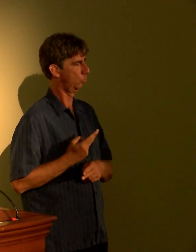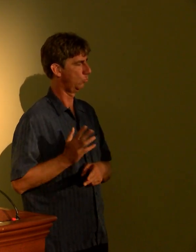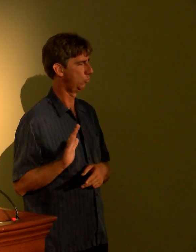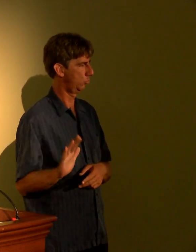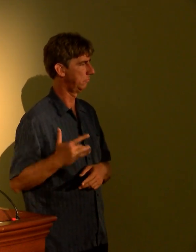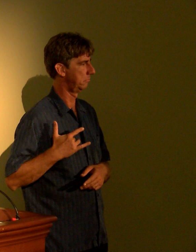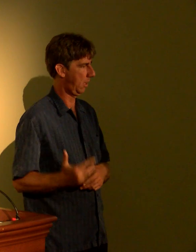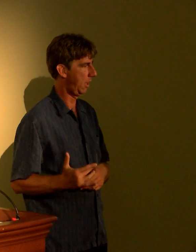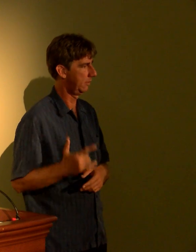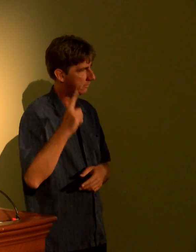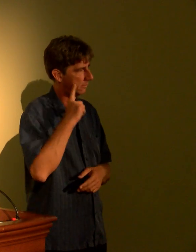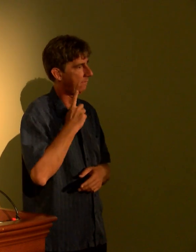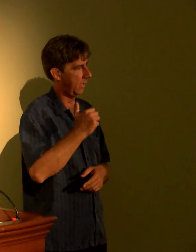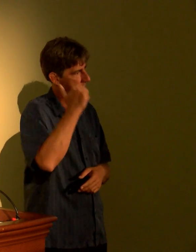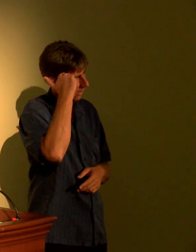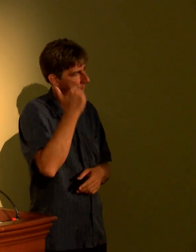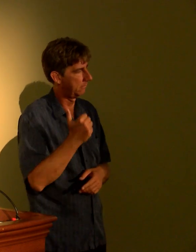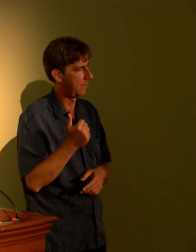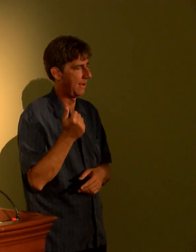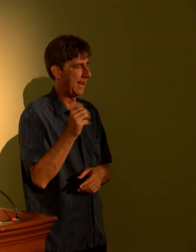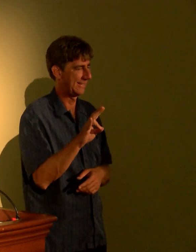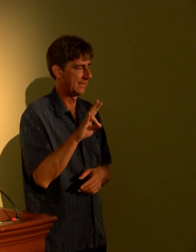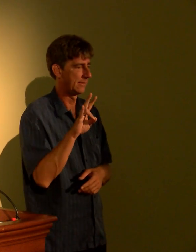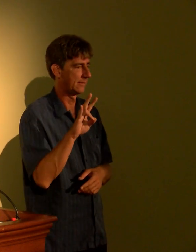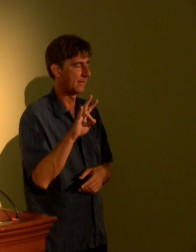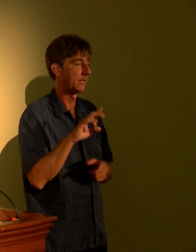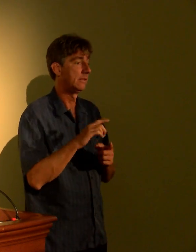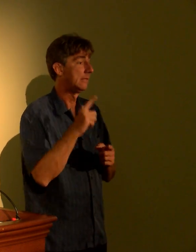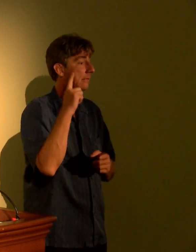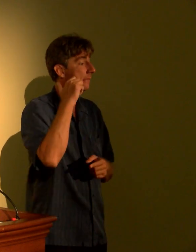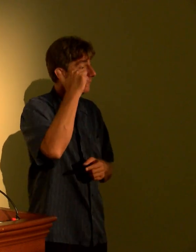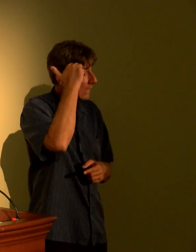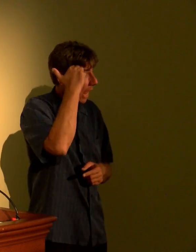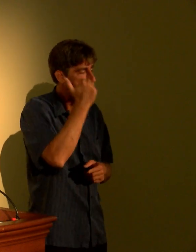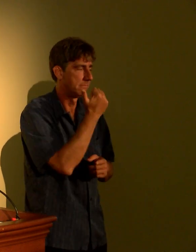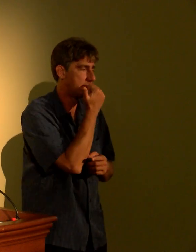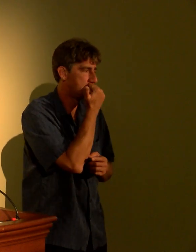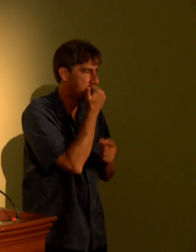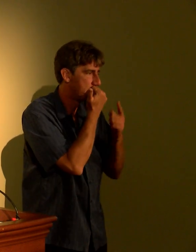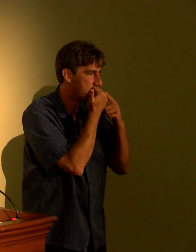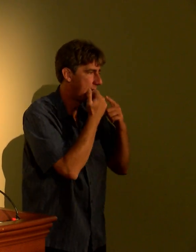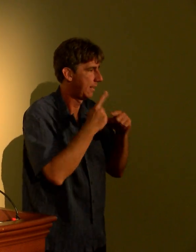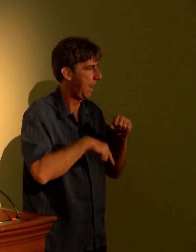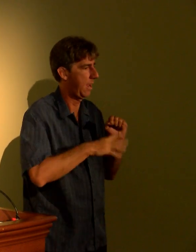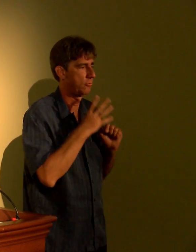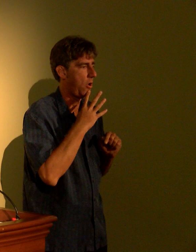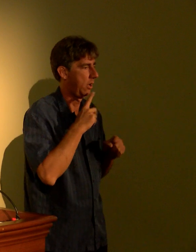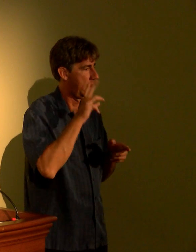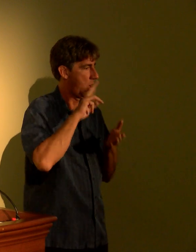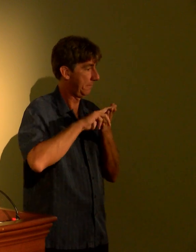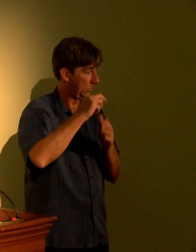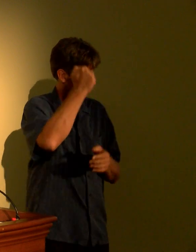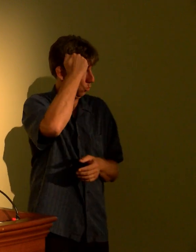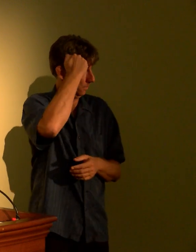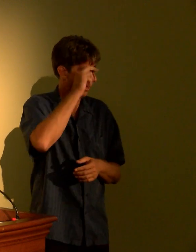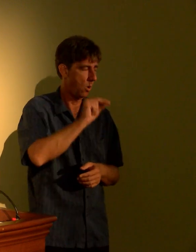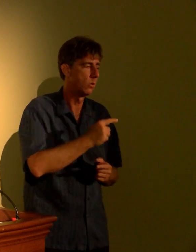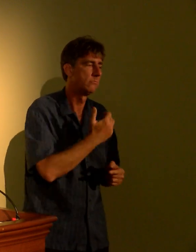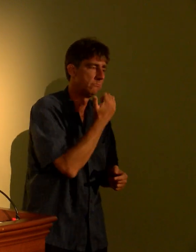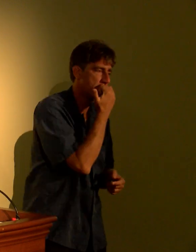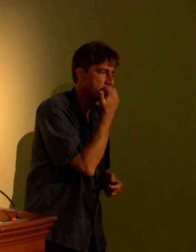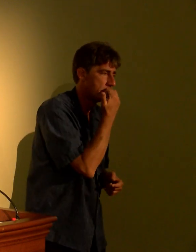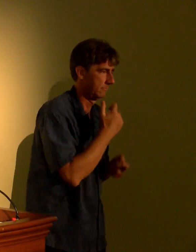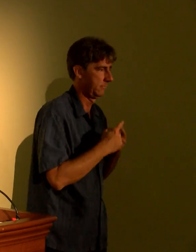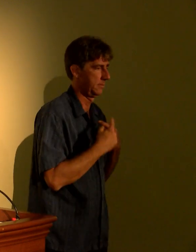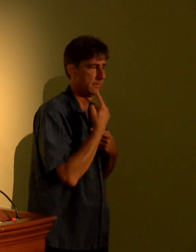called back in 1817. A dumb meant unable to speak. It did not mean stupid. And so it's not a term we